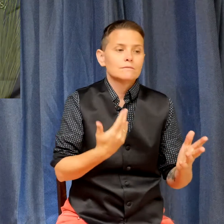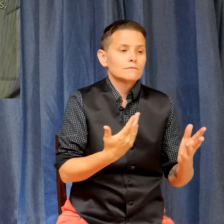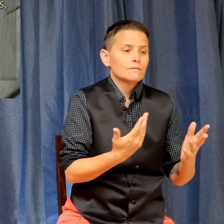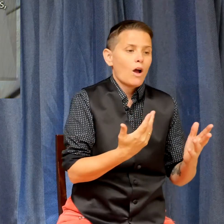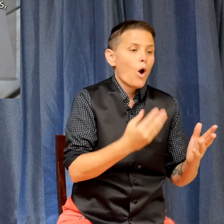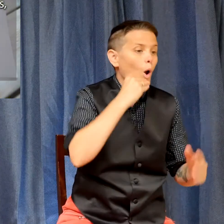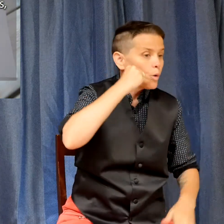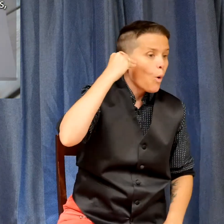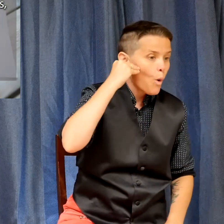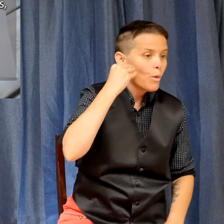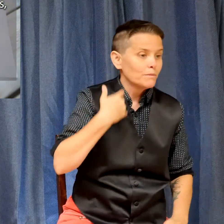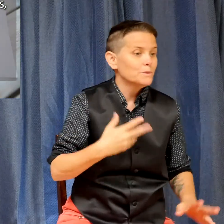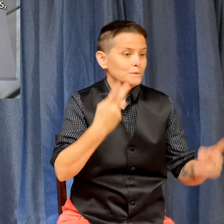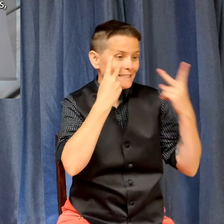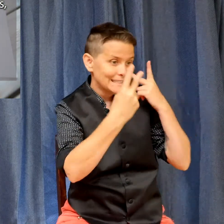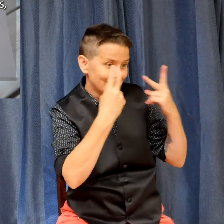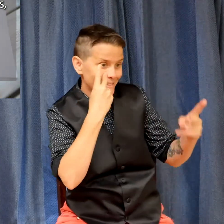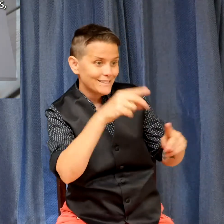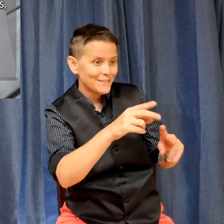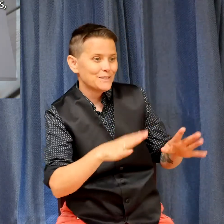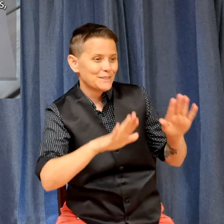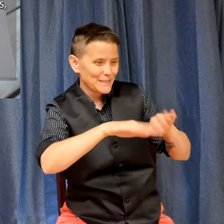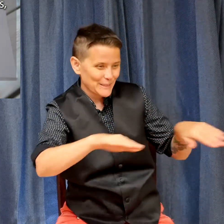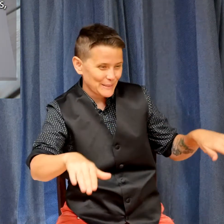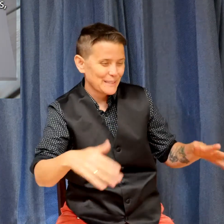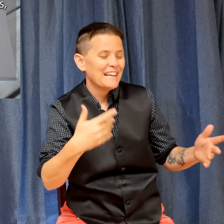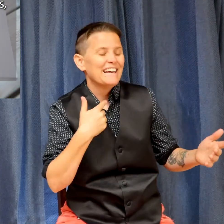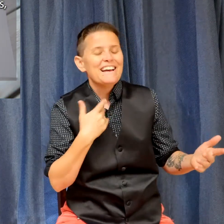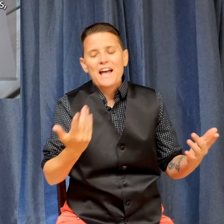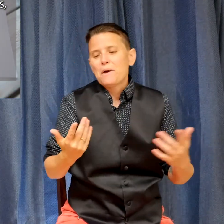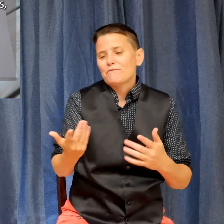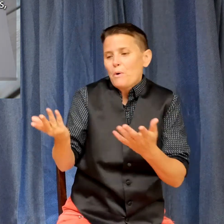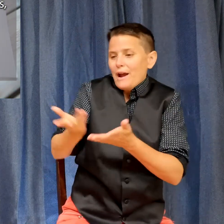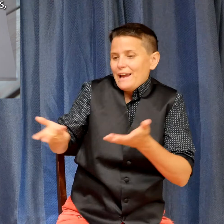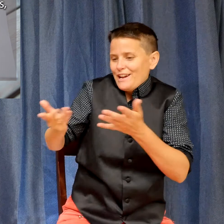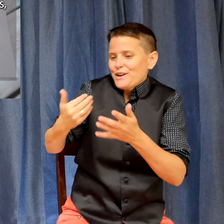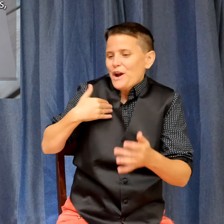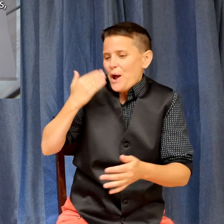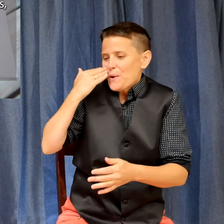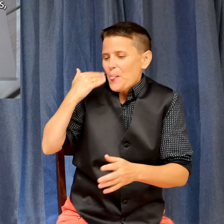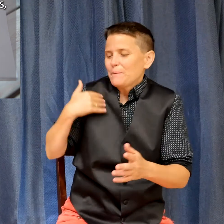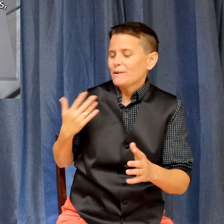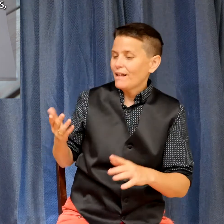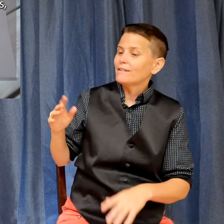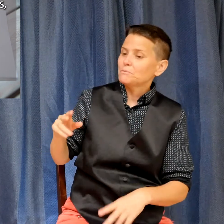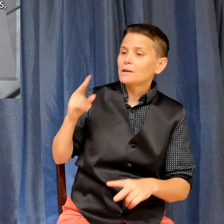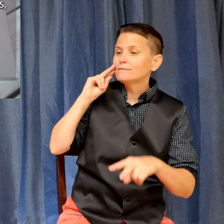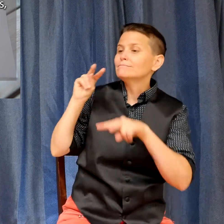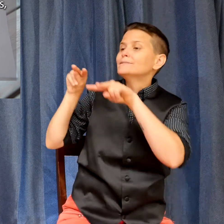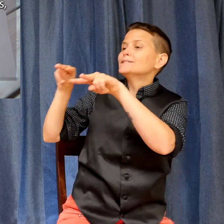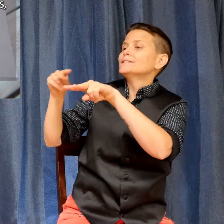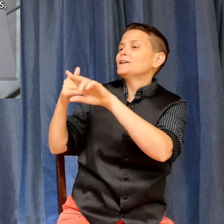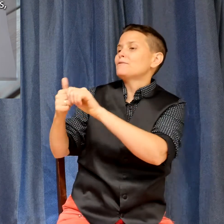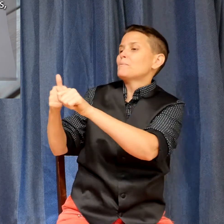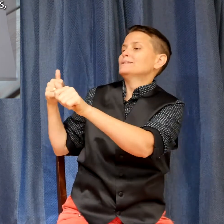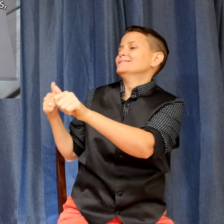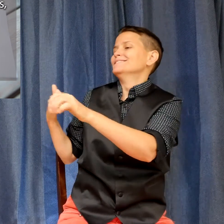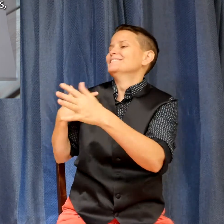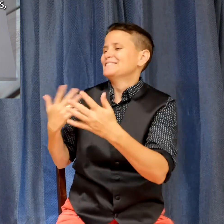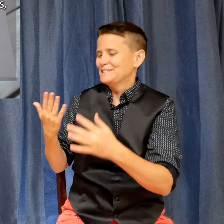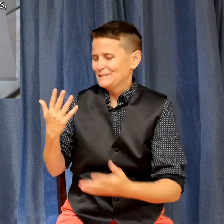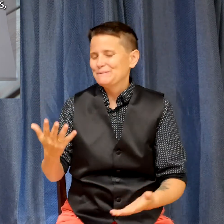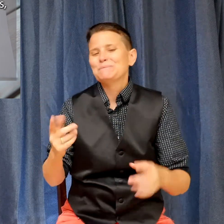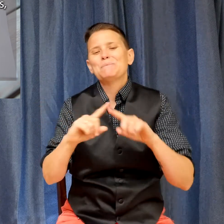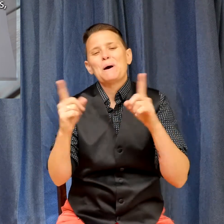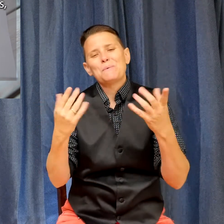pretty virtual right here. But we're going to bless our teachers and our children right now. So I invite you to do